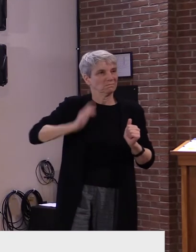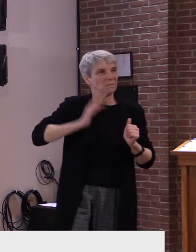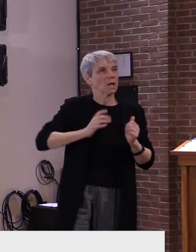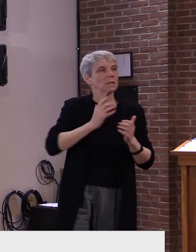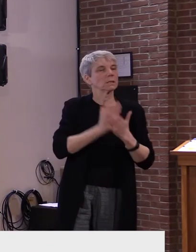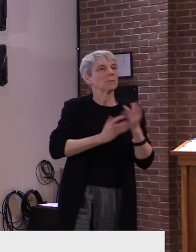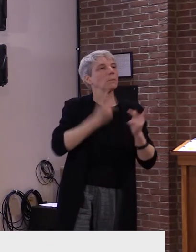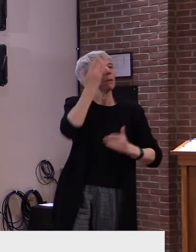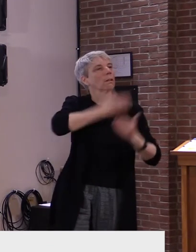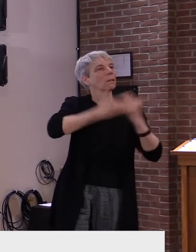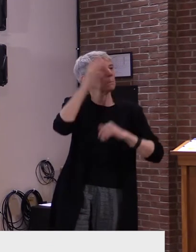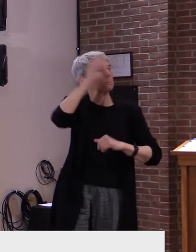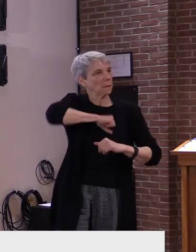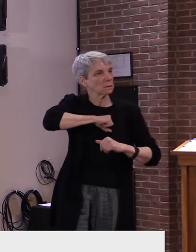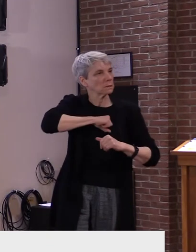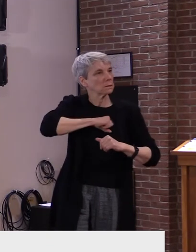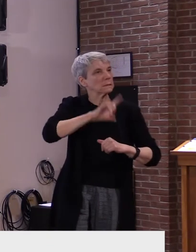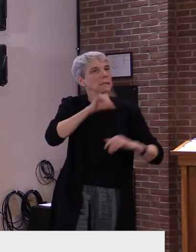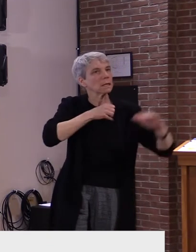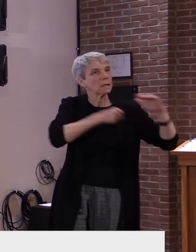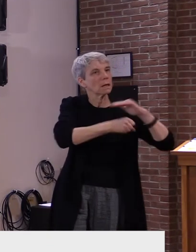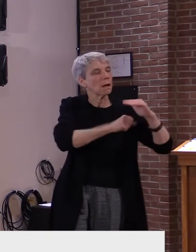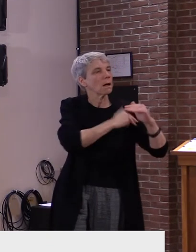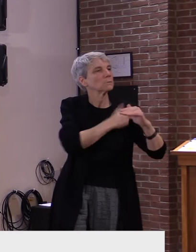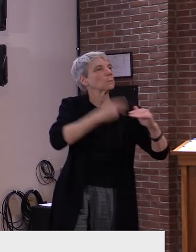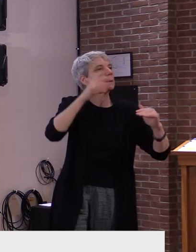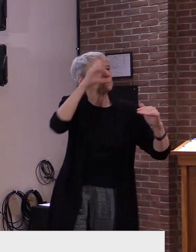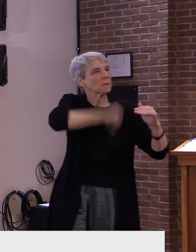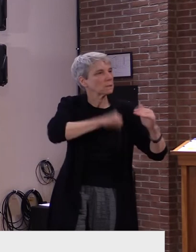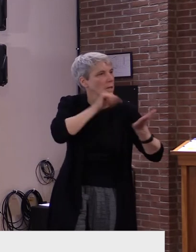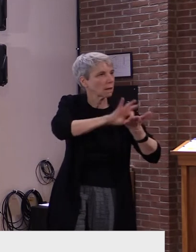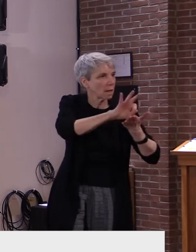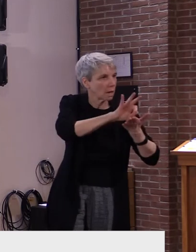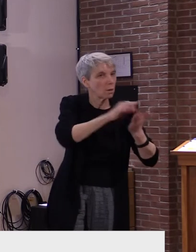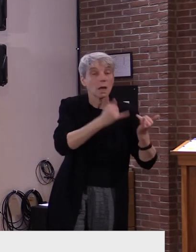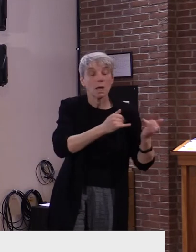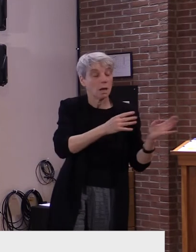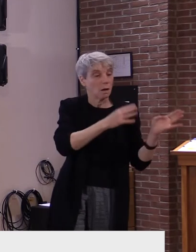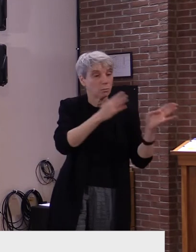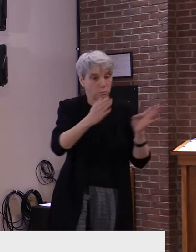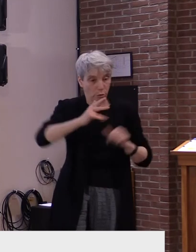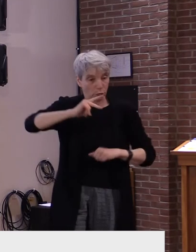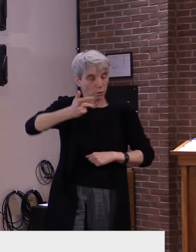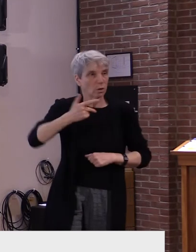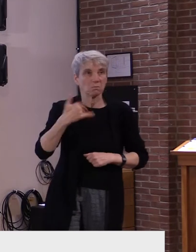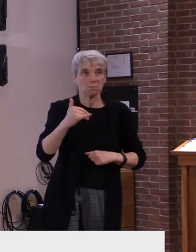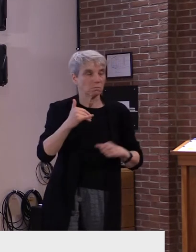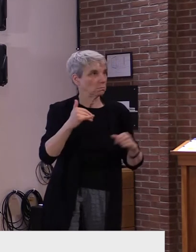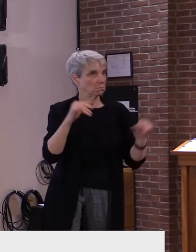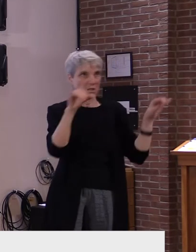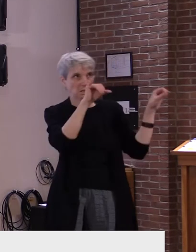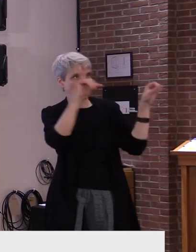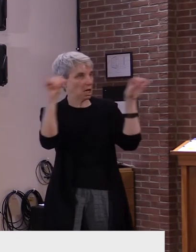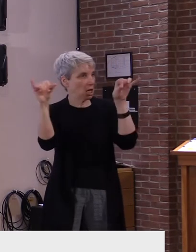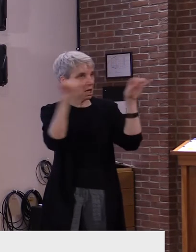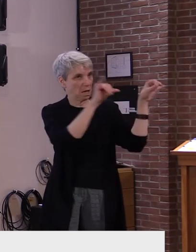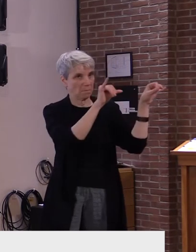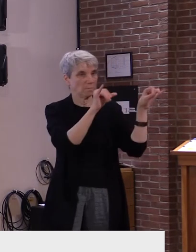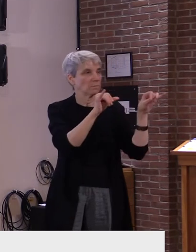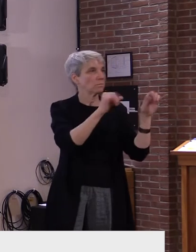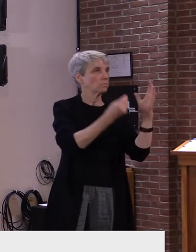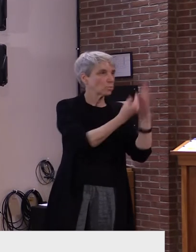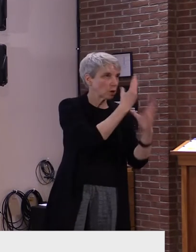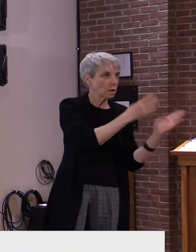but you can see that this wave is just as strong if not stronger than those previous waves we experienced in march and april and over the